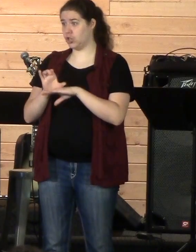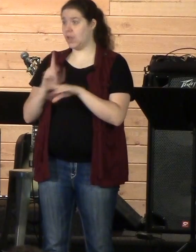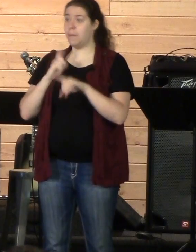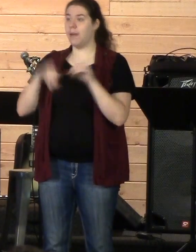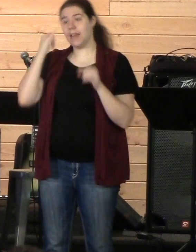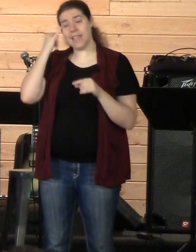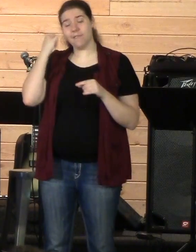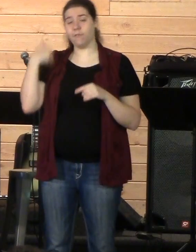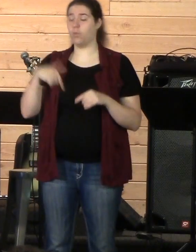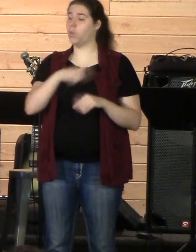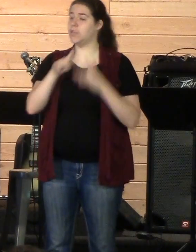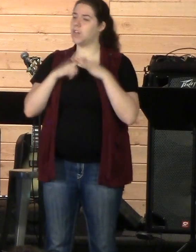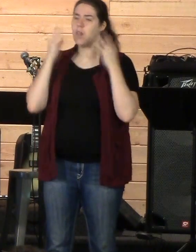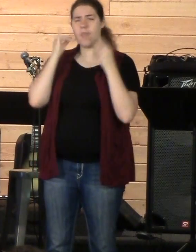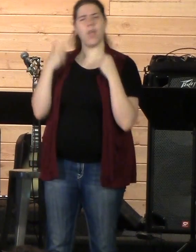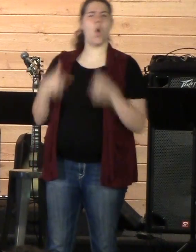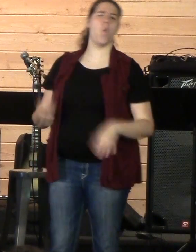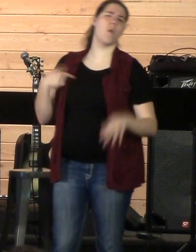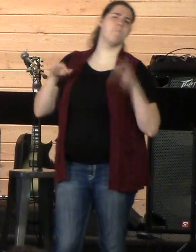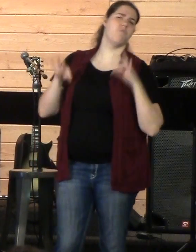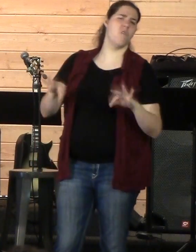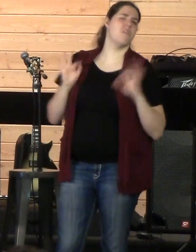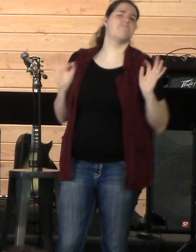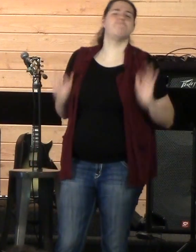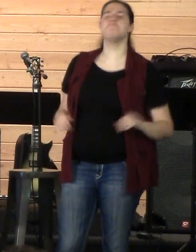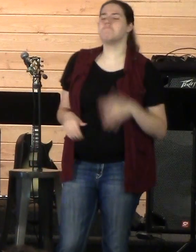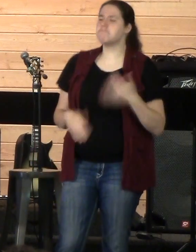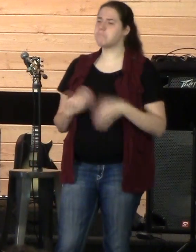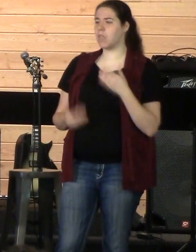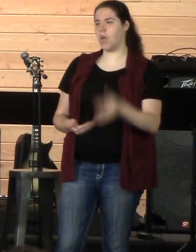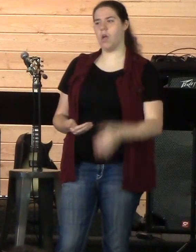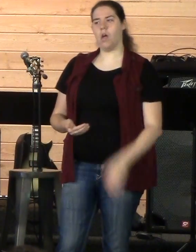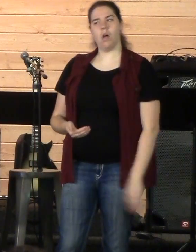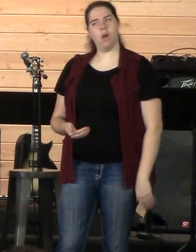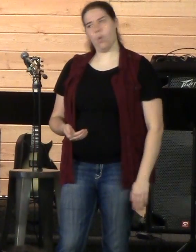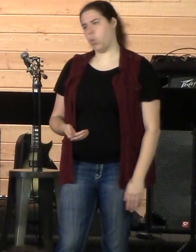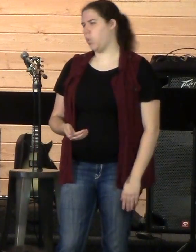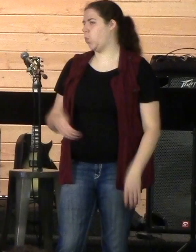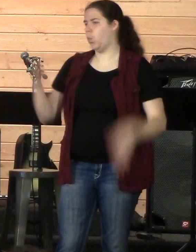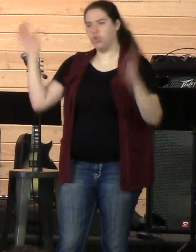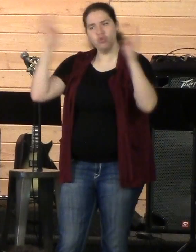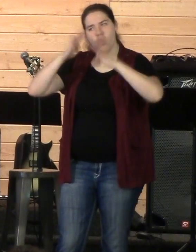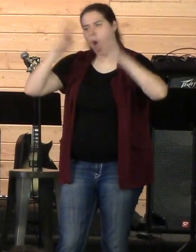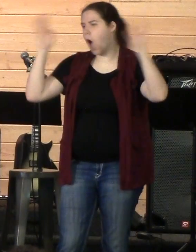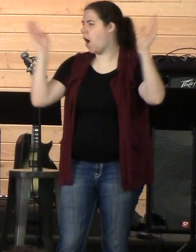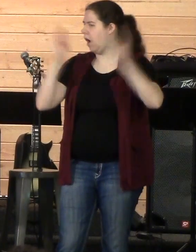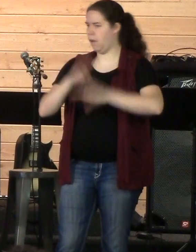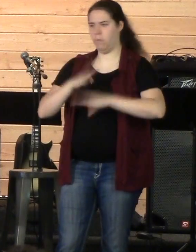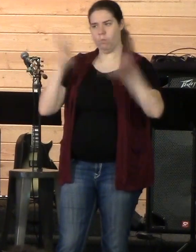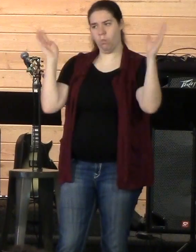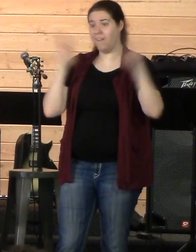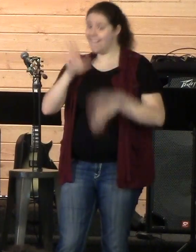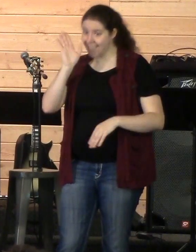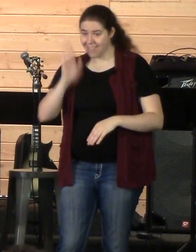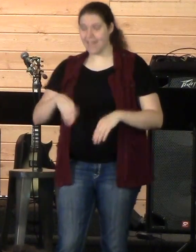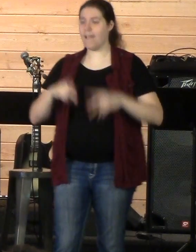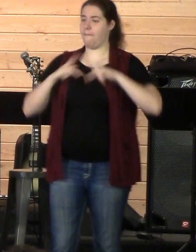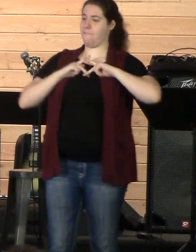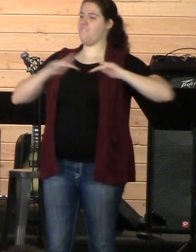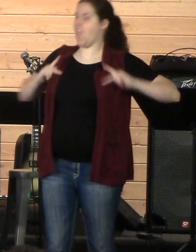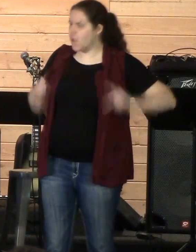got it all figured out, we are going to miss so much. It's a Pharisee heart that says we kind of got this,